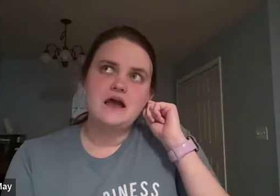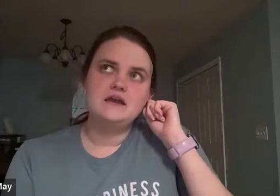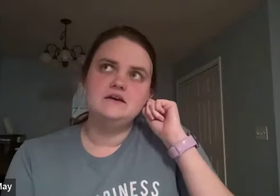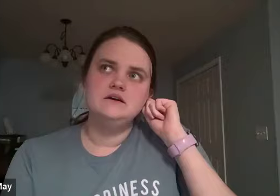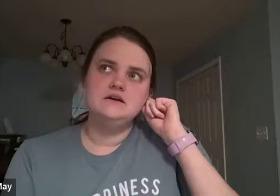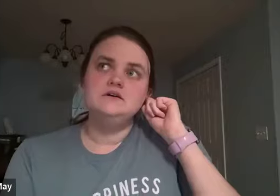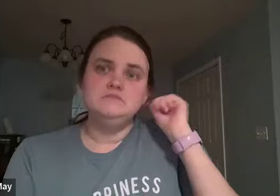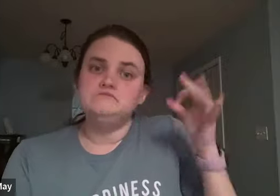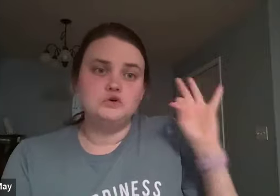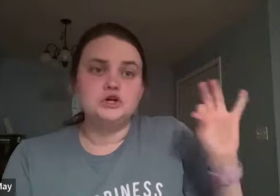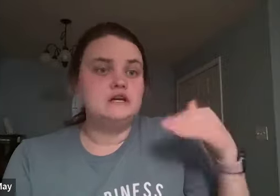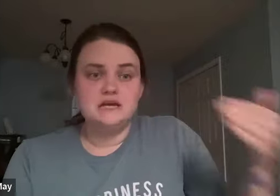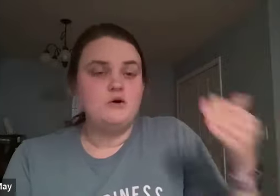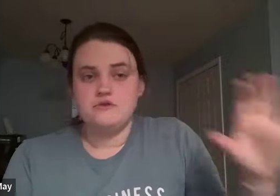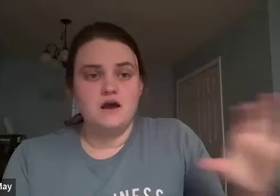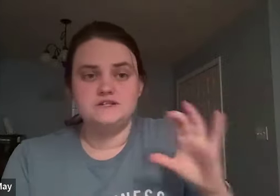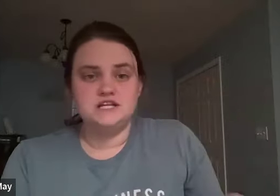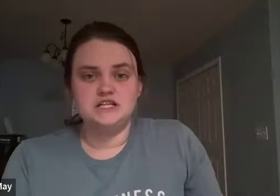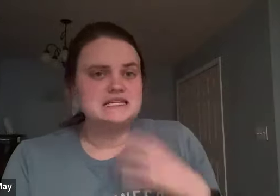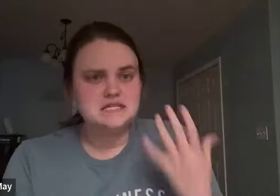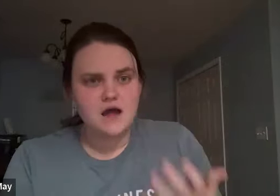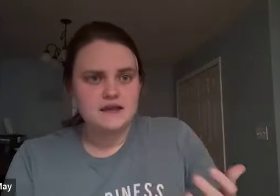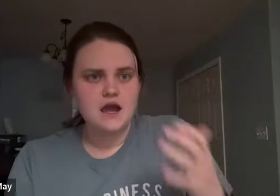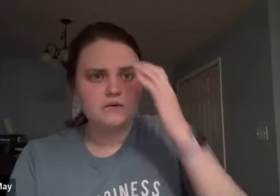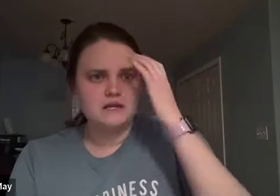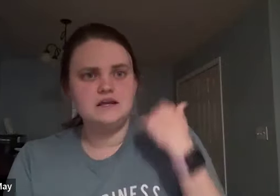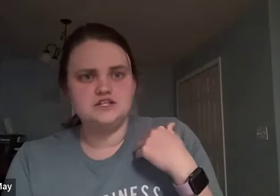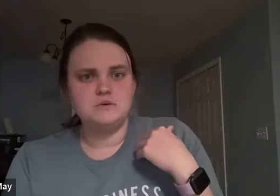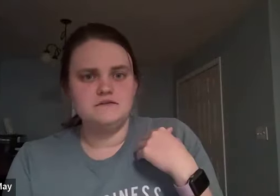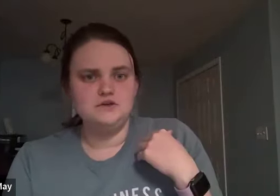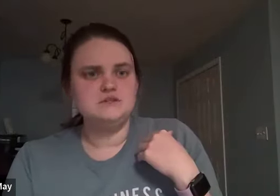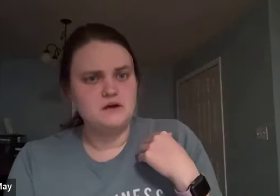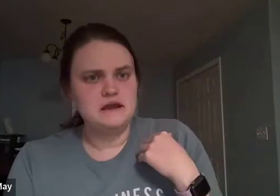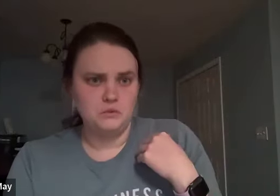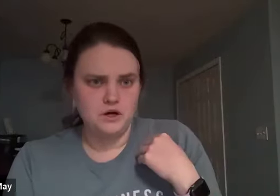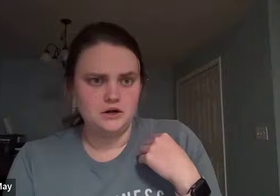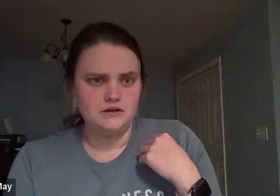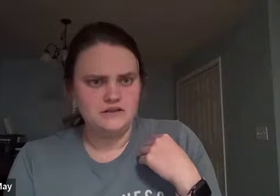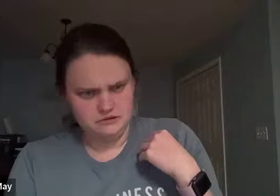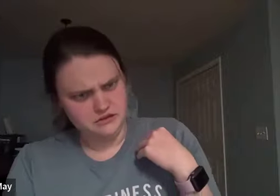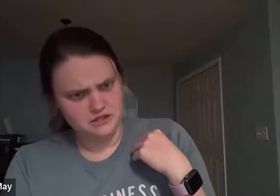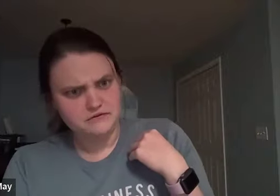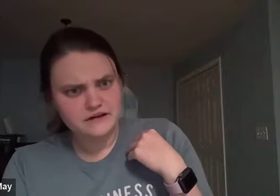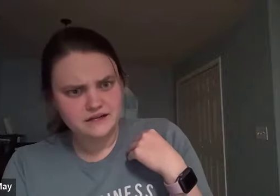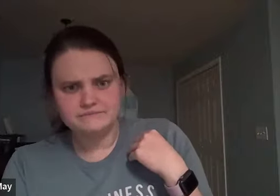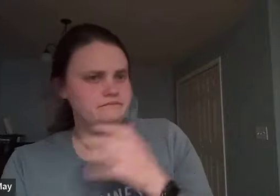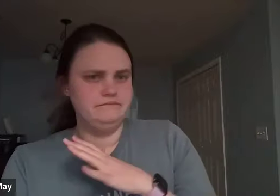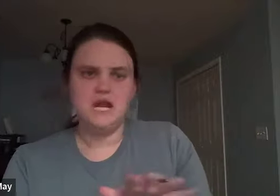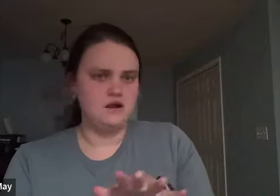like, we're good, and keep going through the conversation. It's not like how in English where if you spelled out a word, they would look at you funny. Not going to be